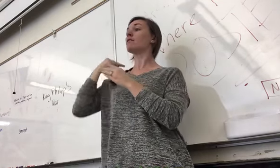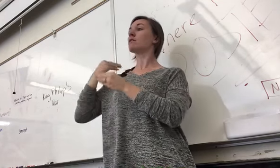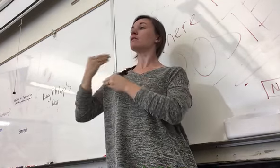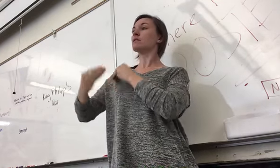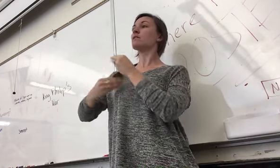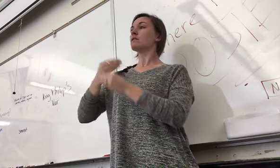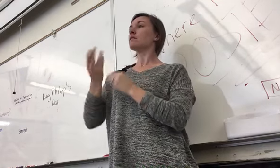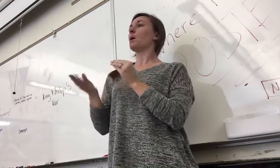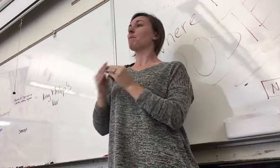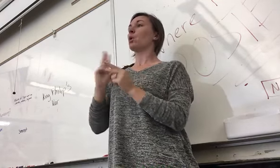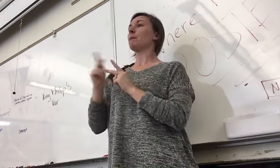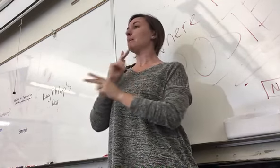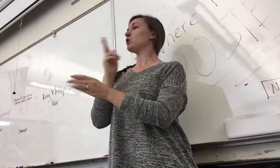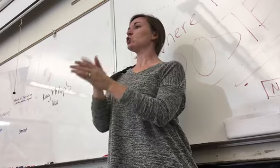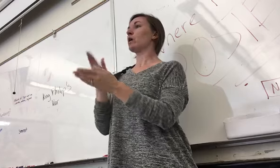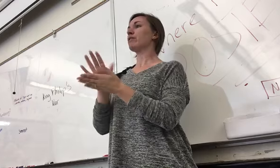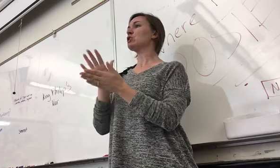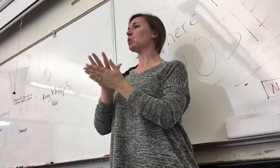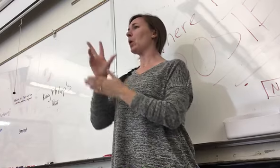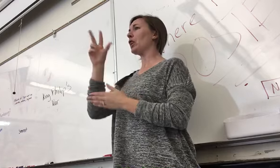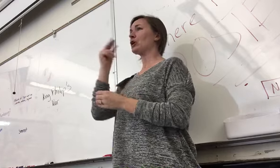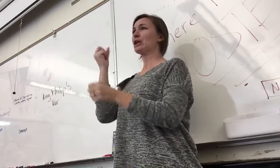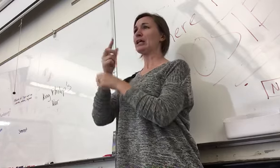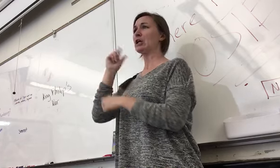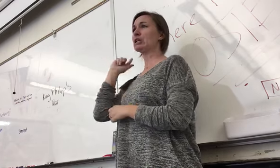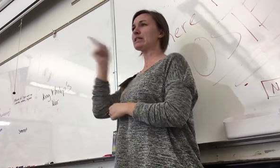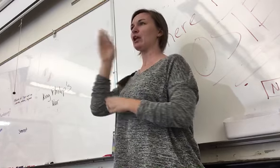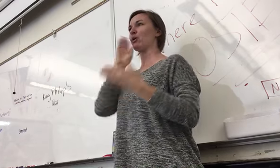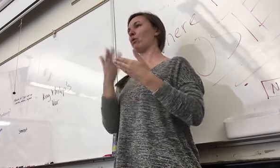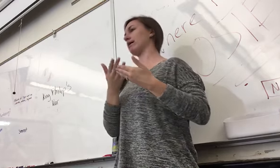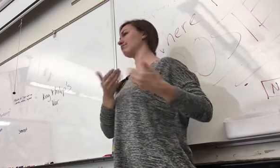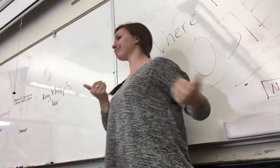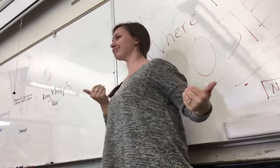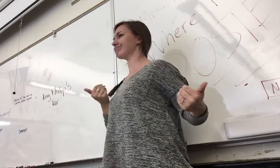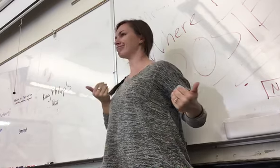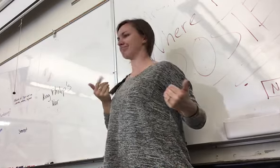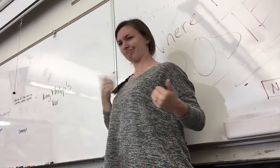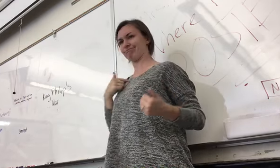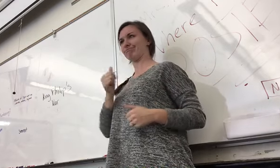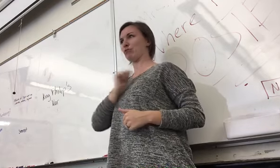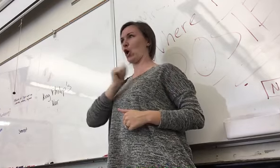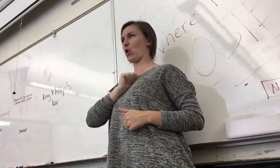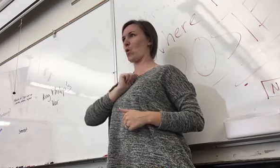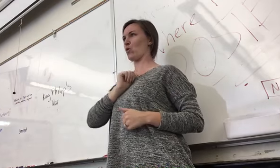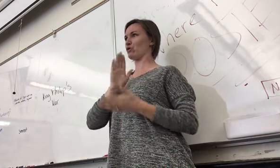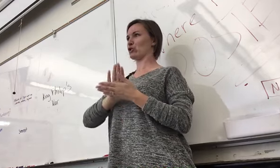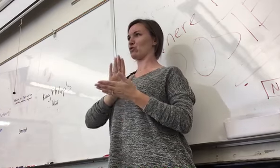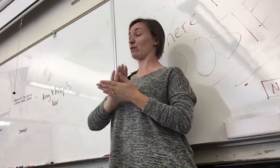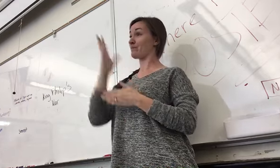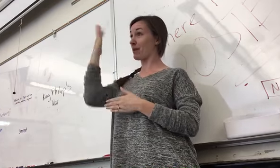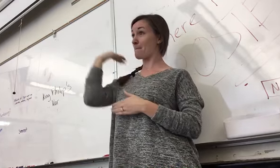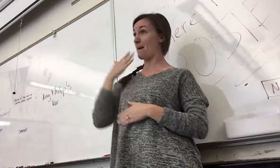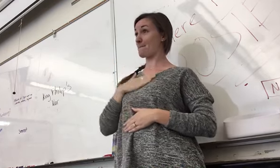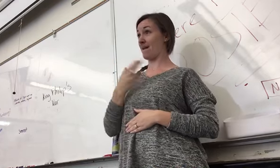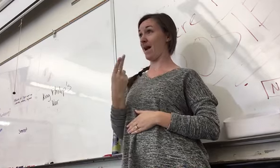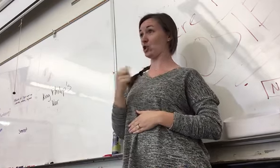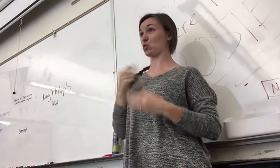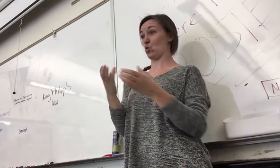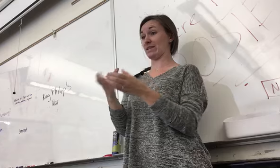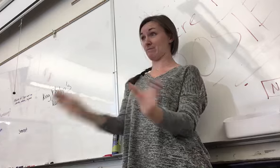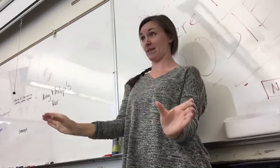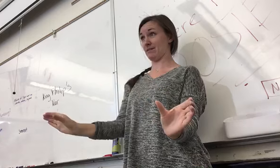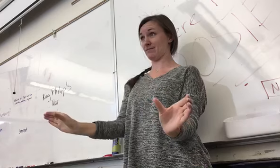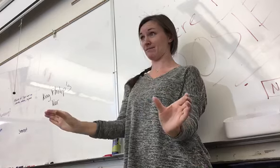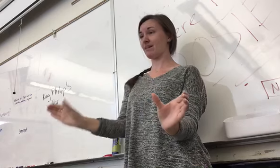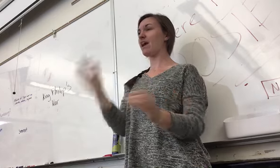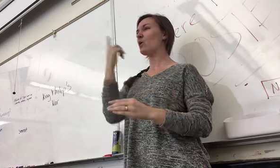school, 20, 30 years, you're going to be your own individual school and not the same as others. Back when my high school split, we always had